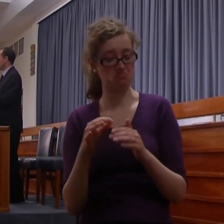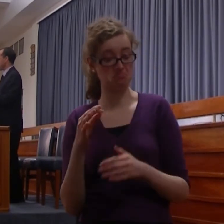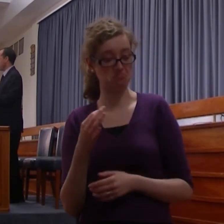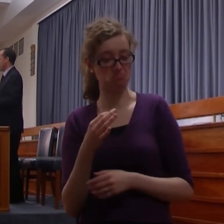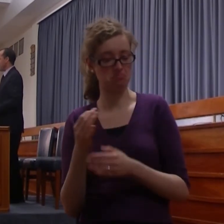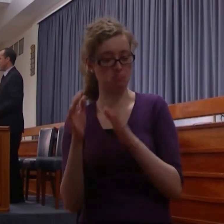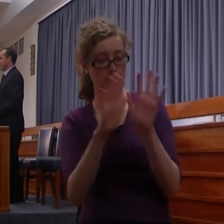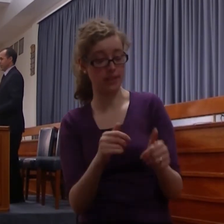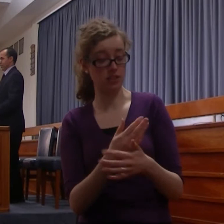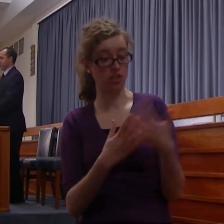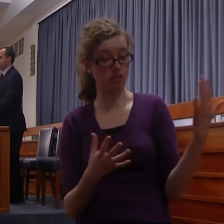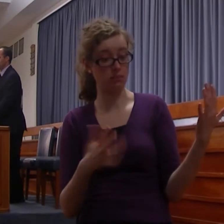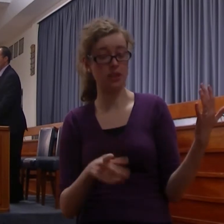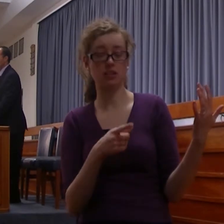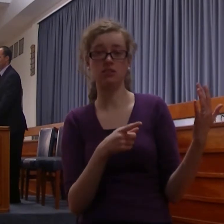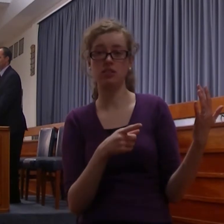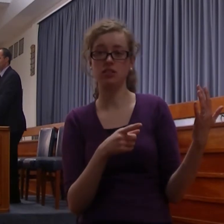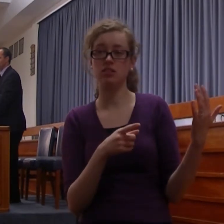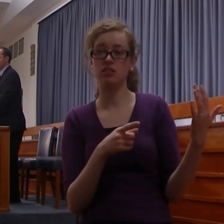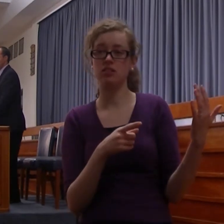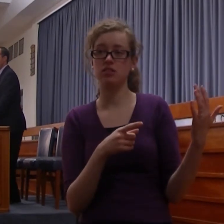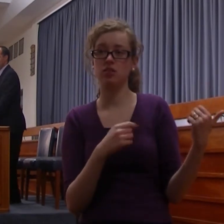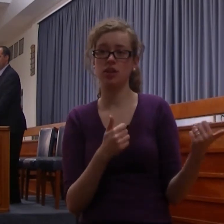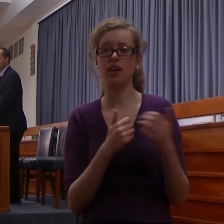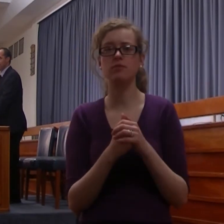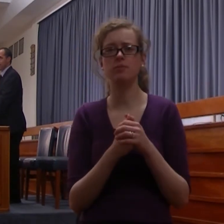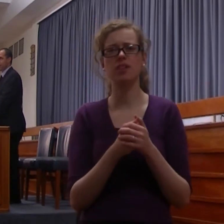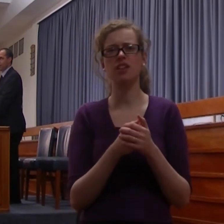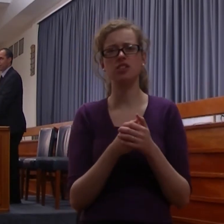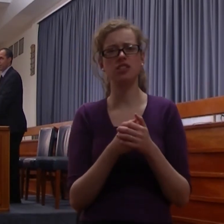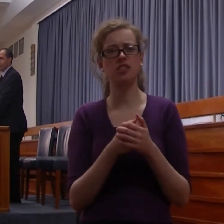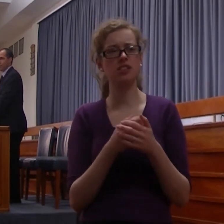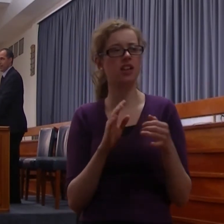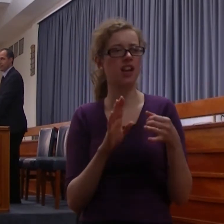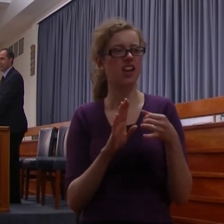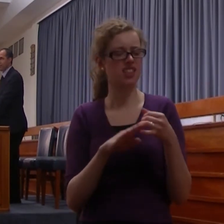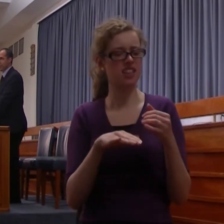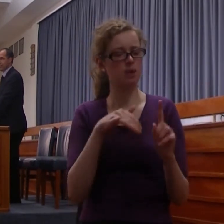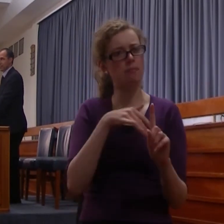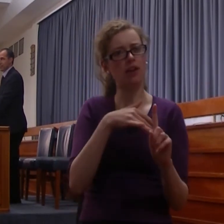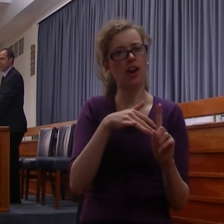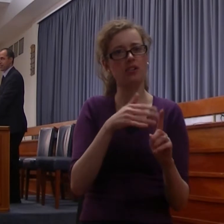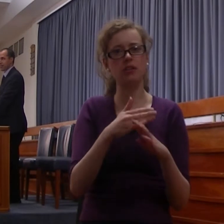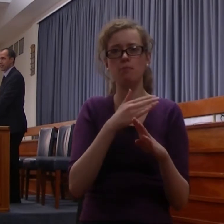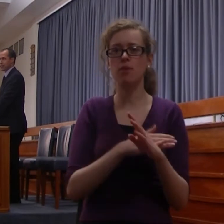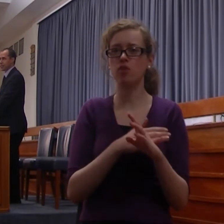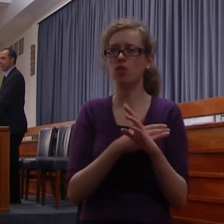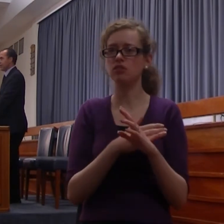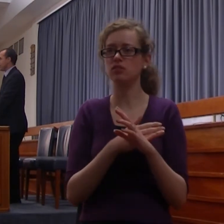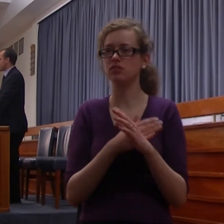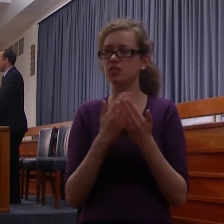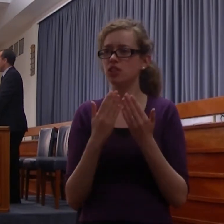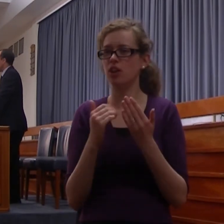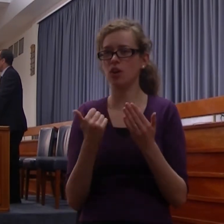understand that this is really a church which has received so many privileges. And just one or